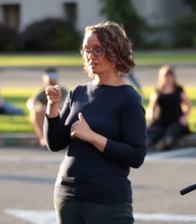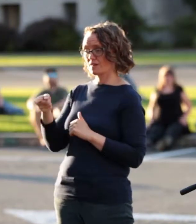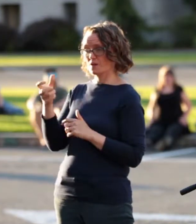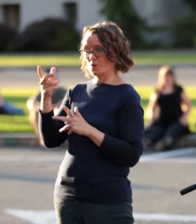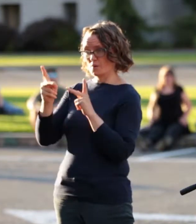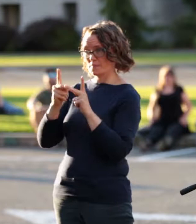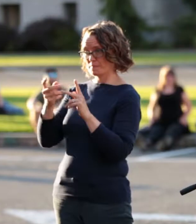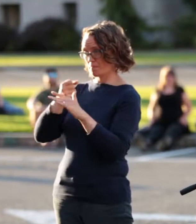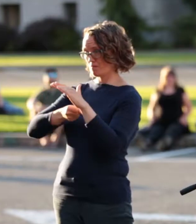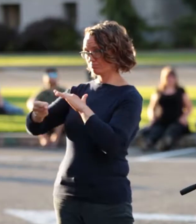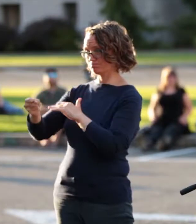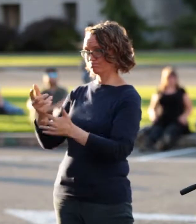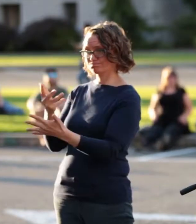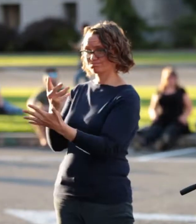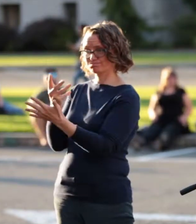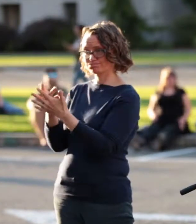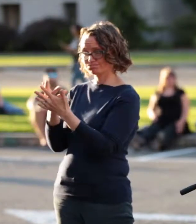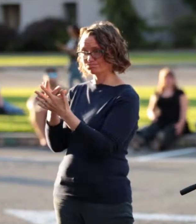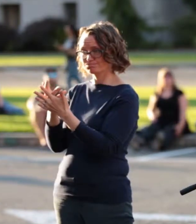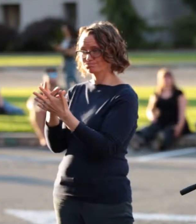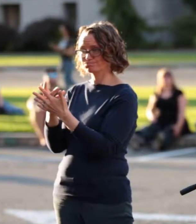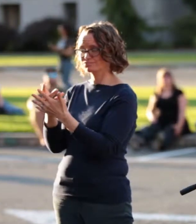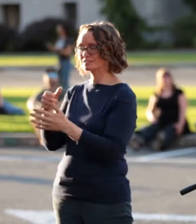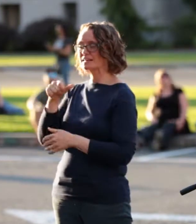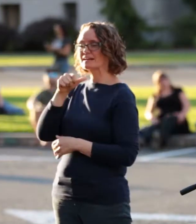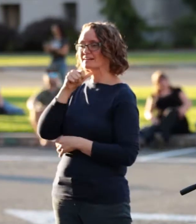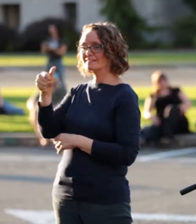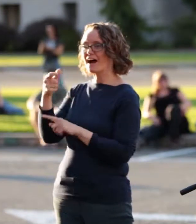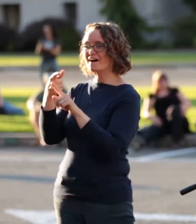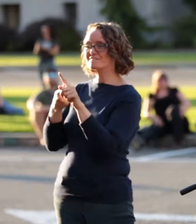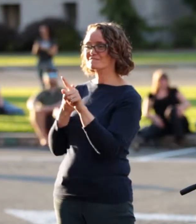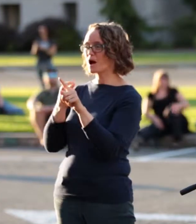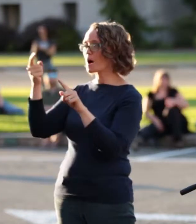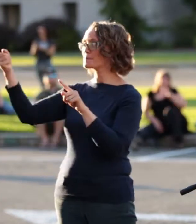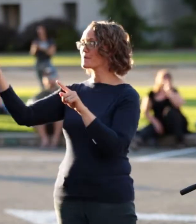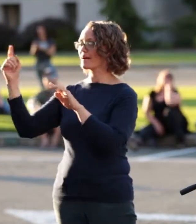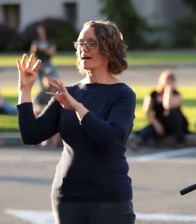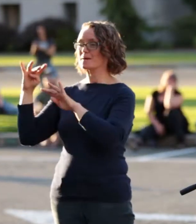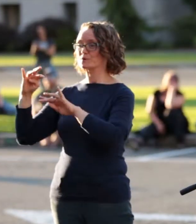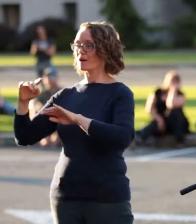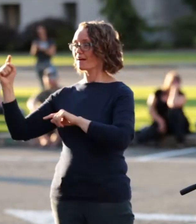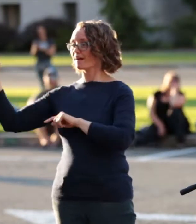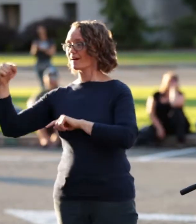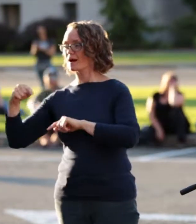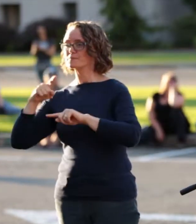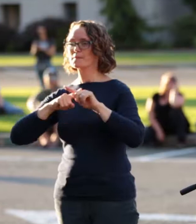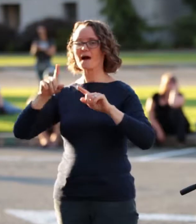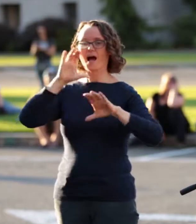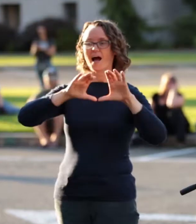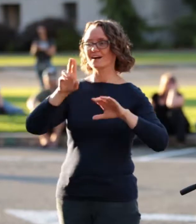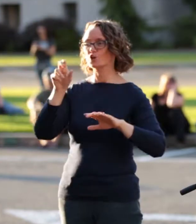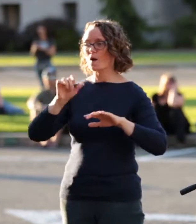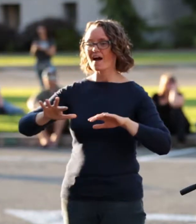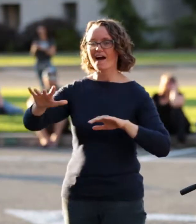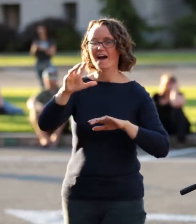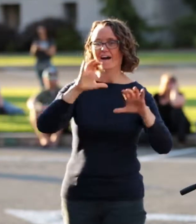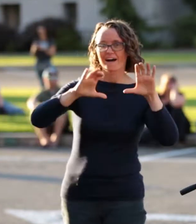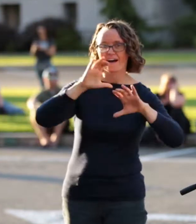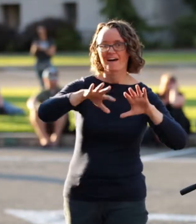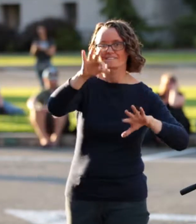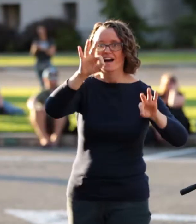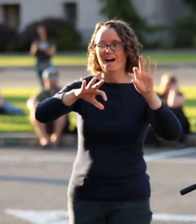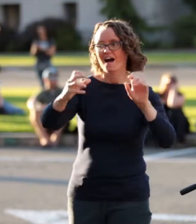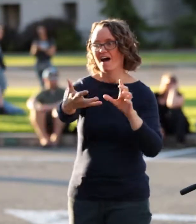seeking protection at the border, but from increased ICE arrests in communities across the United States. And now we